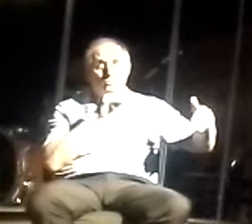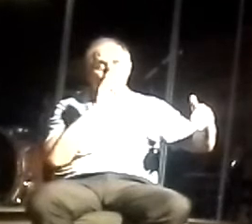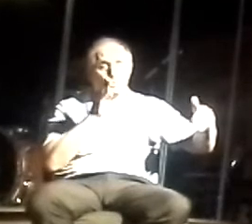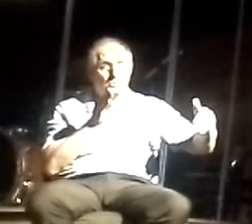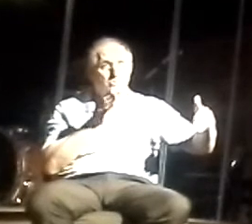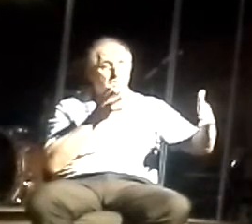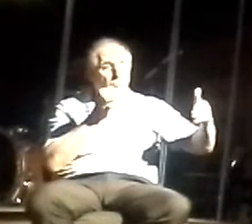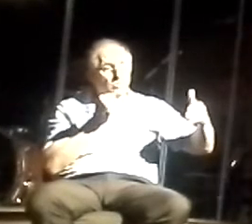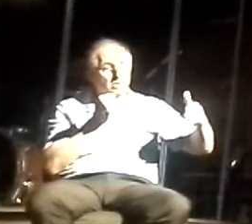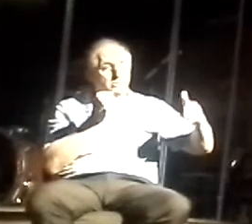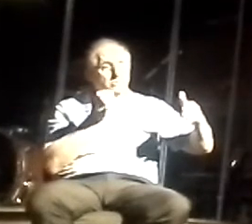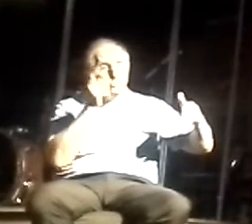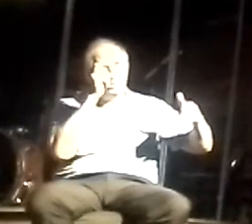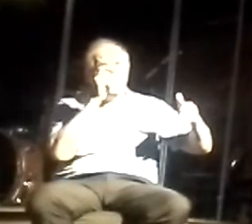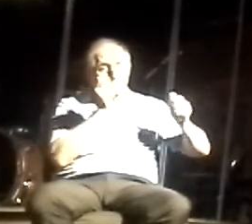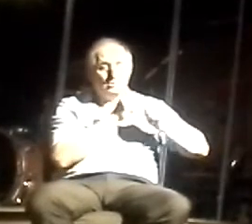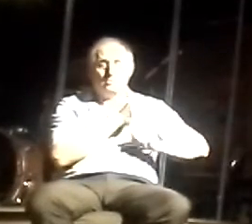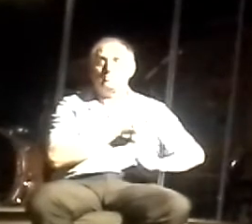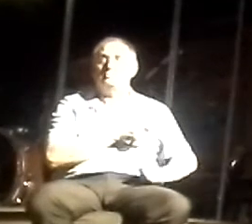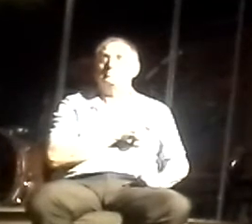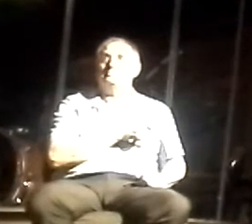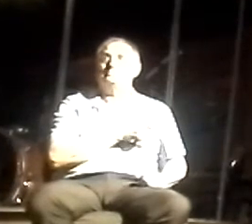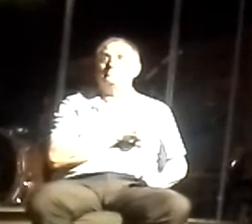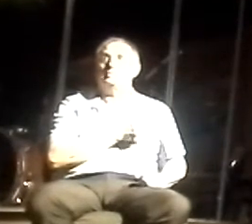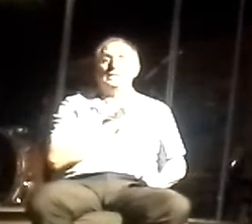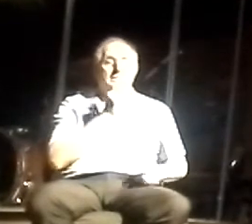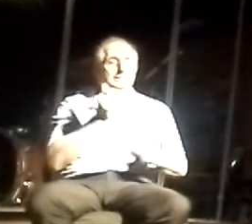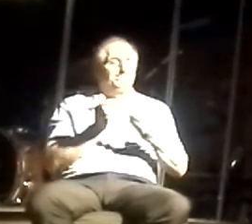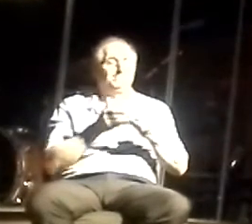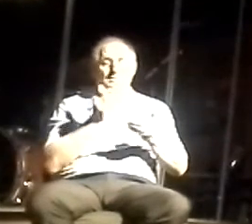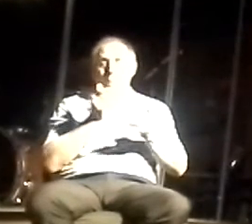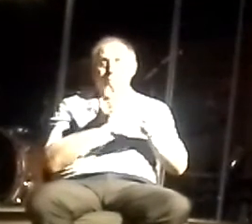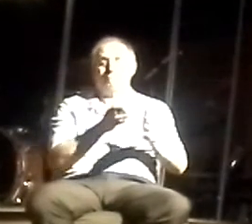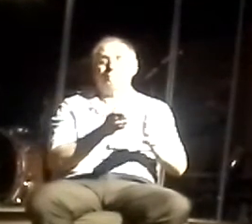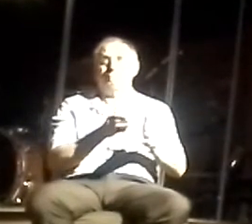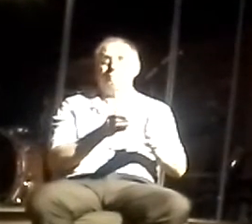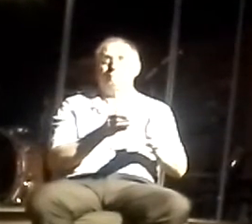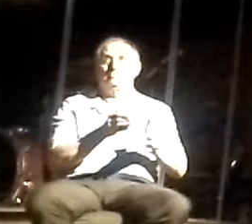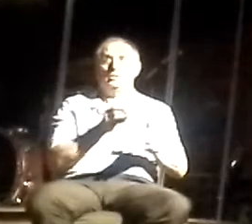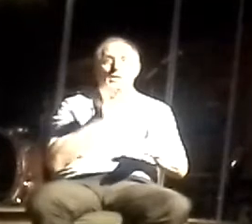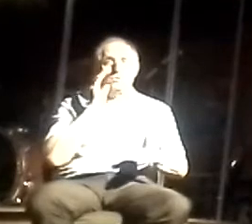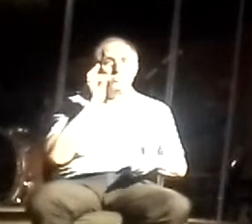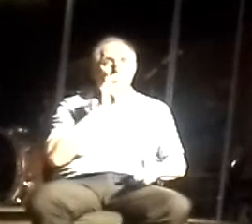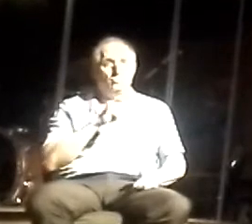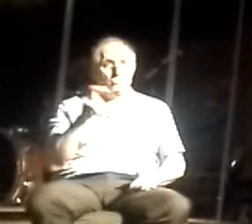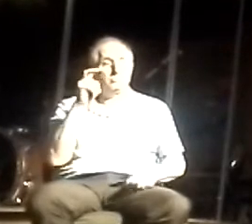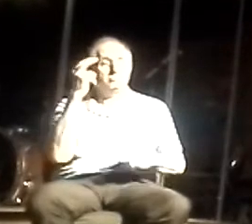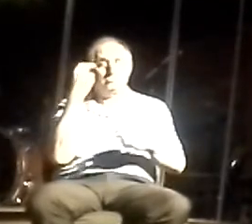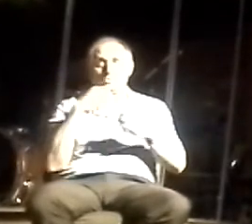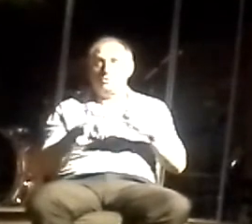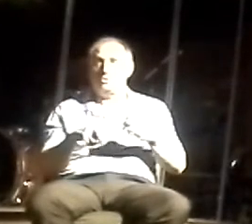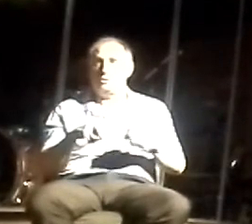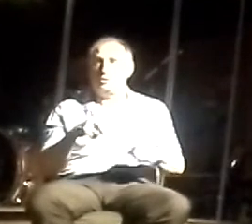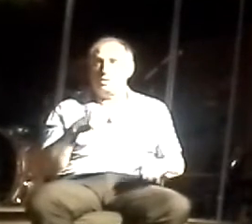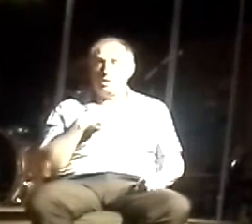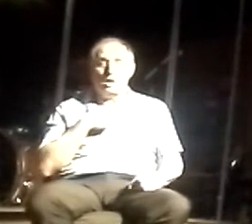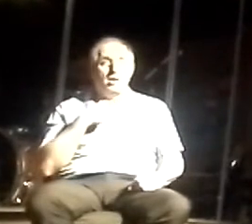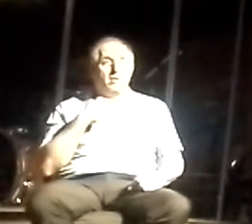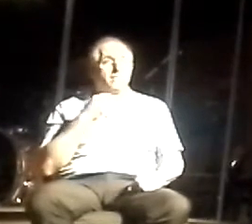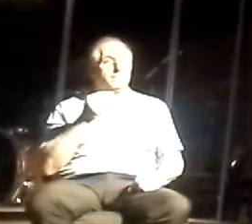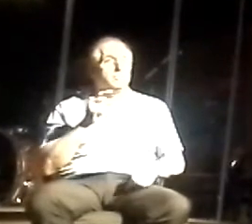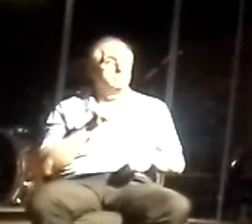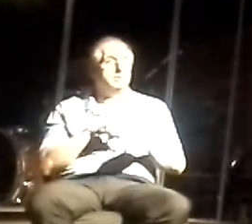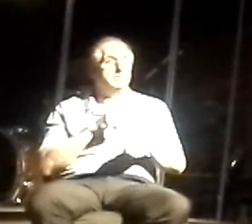the house that longs to walk in wisdom. Amen. It's not an easy path. I know the journey out there was hard, and I've been out there a few